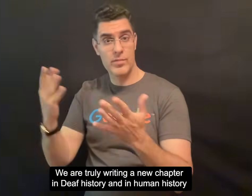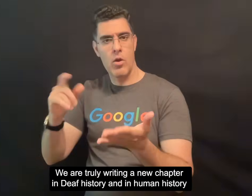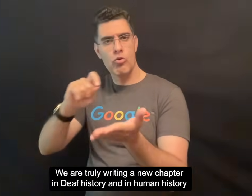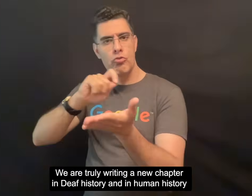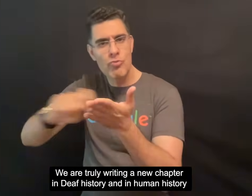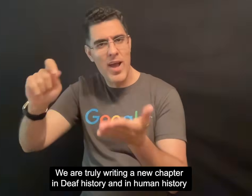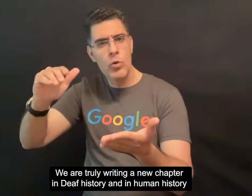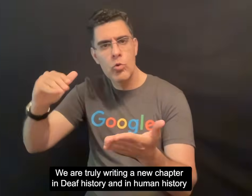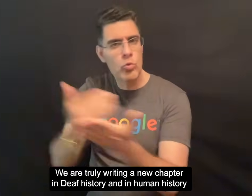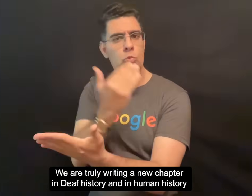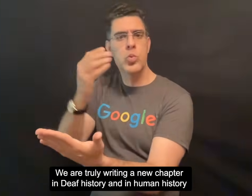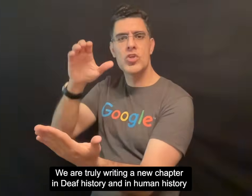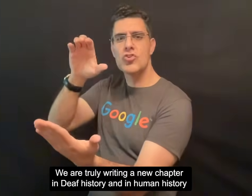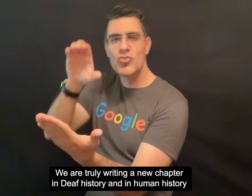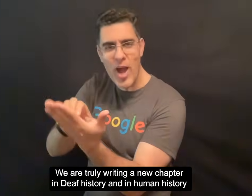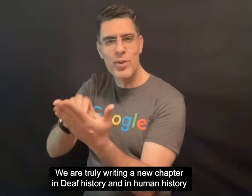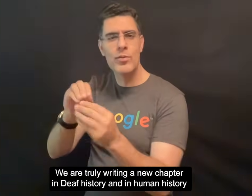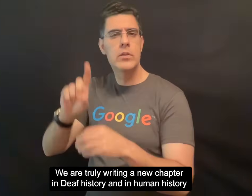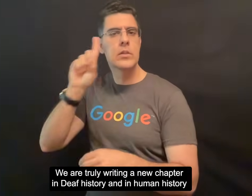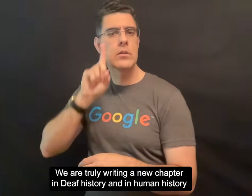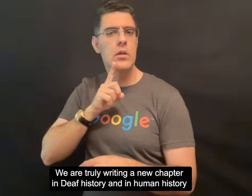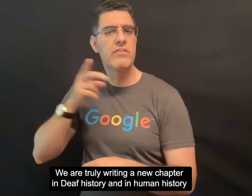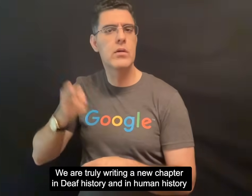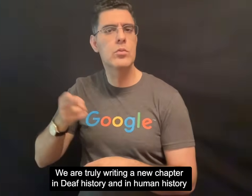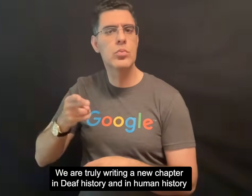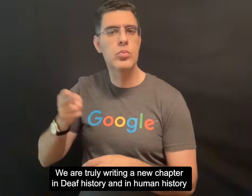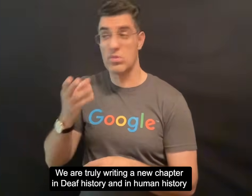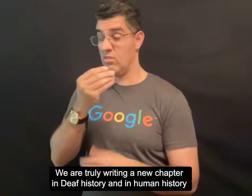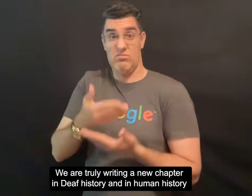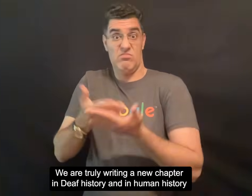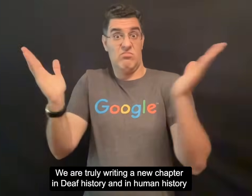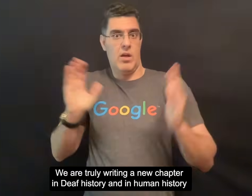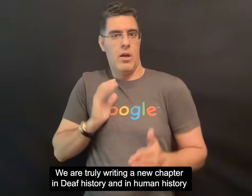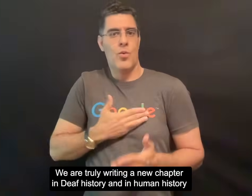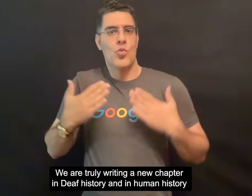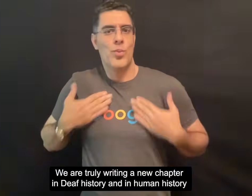We are truly writing a new chapter in Deaf history and in human history,